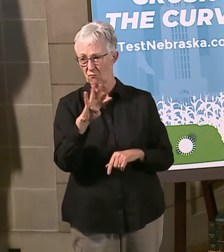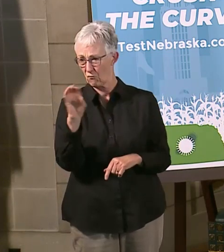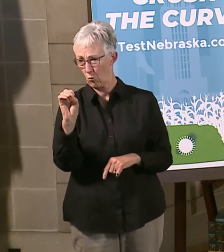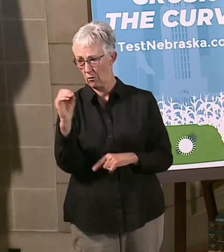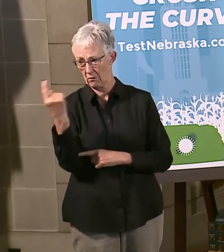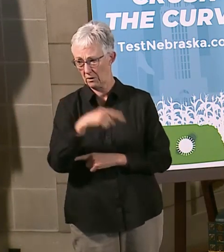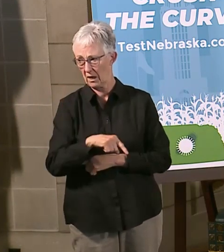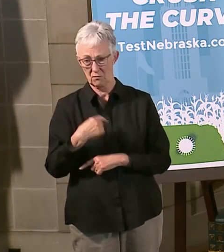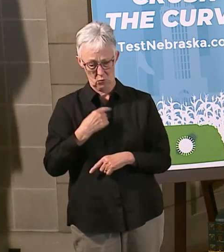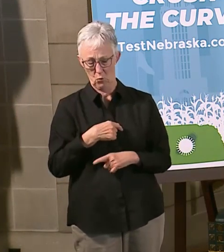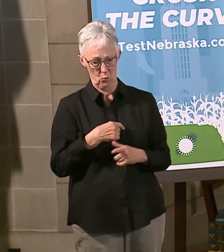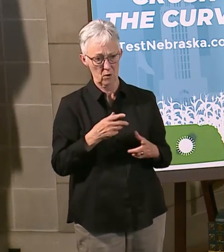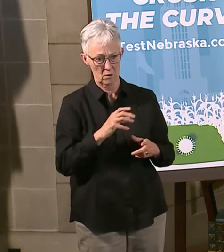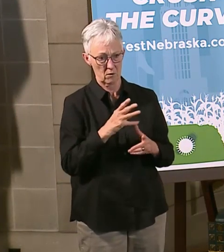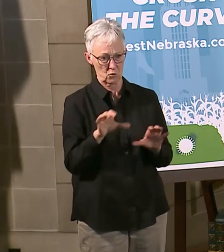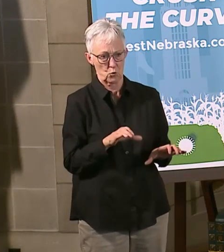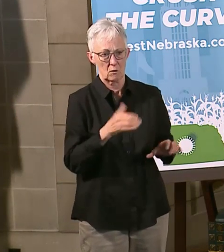received before.